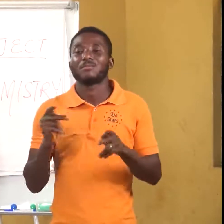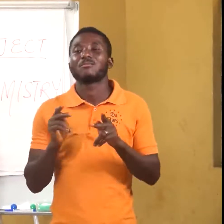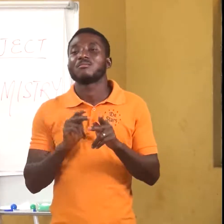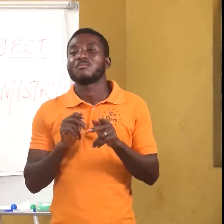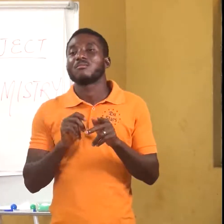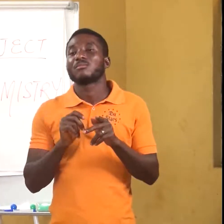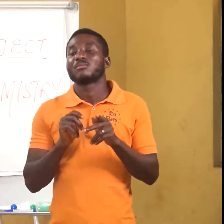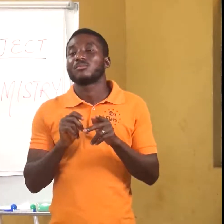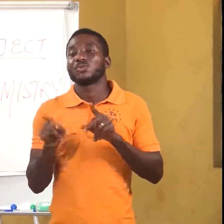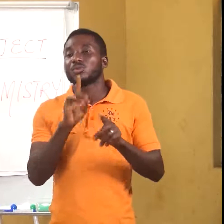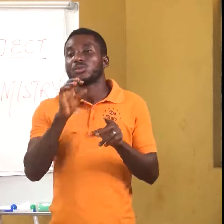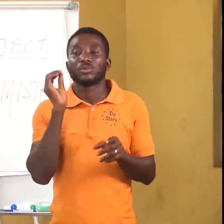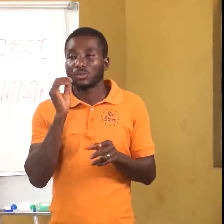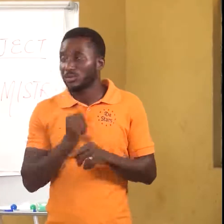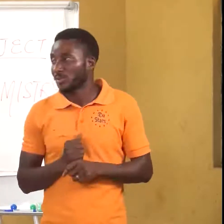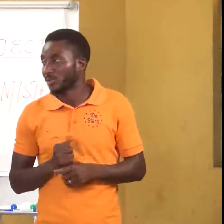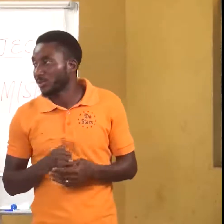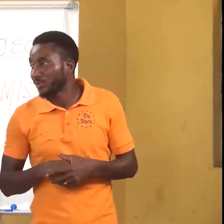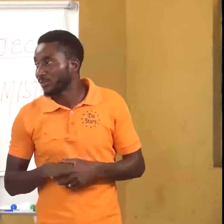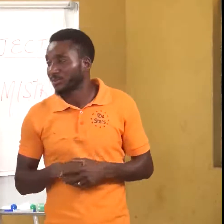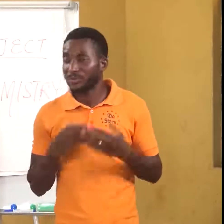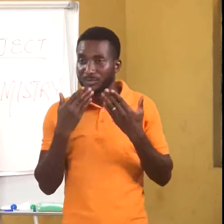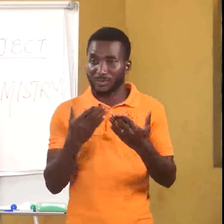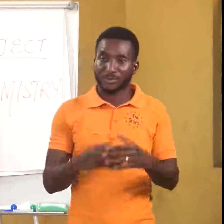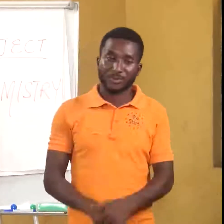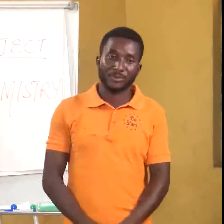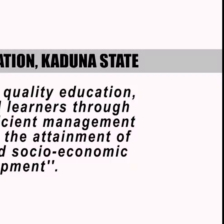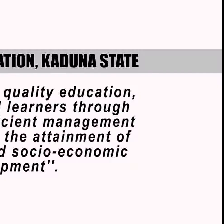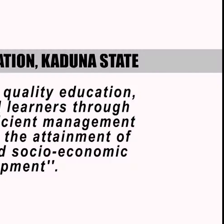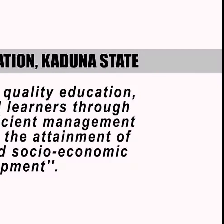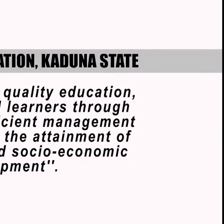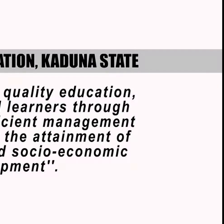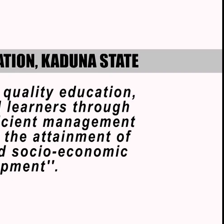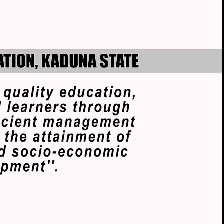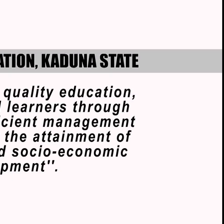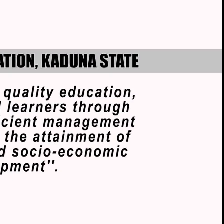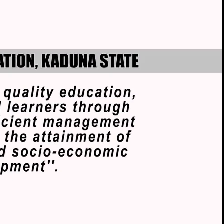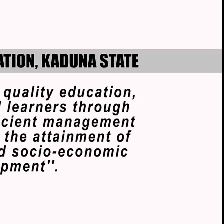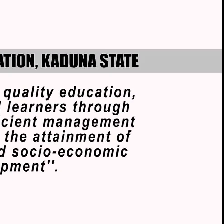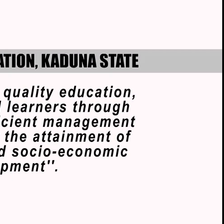guidelines given by the NCDC or the World Health Organization in general. Thank you very much.